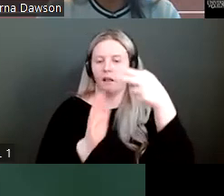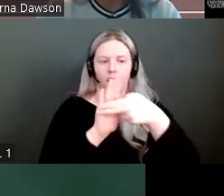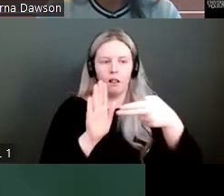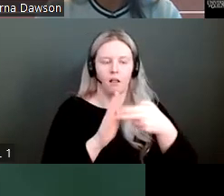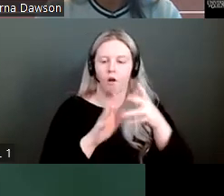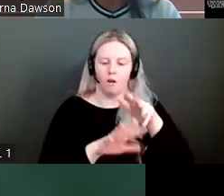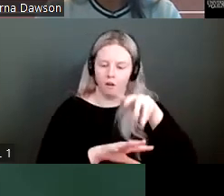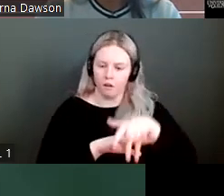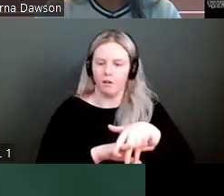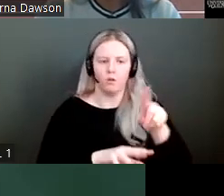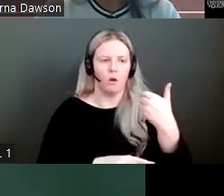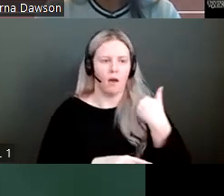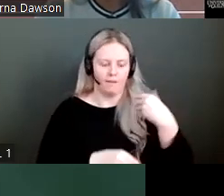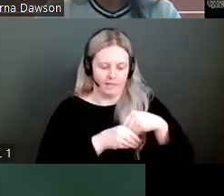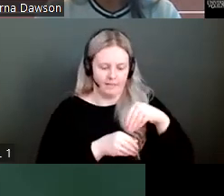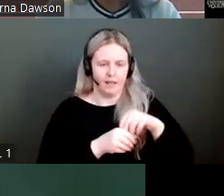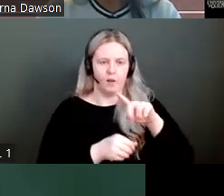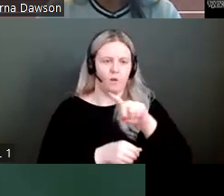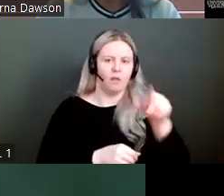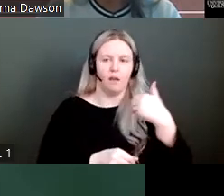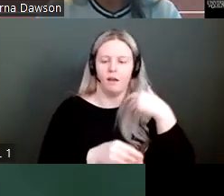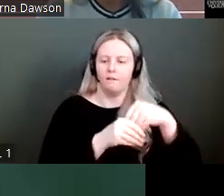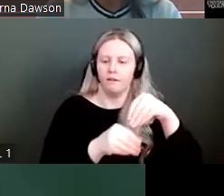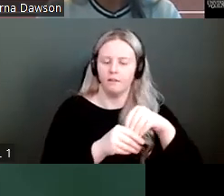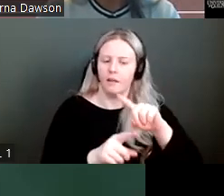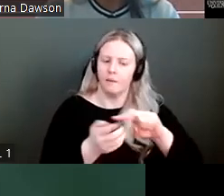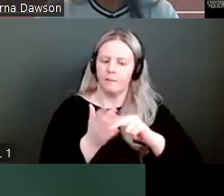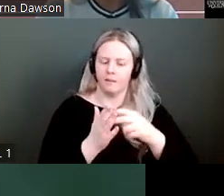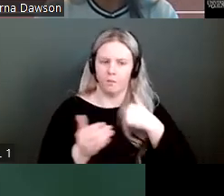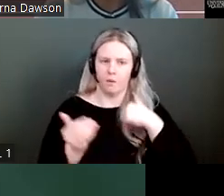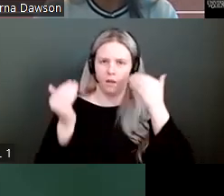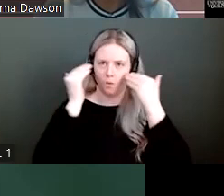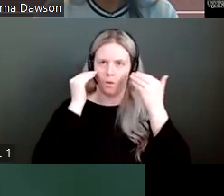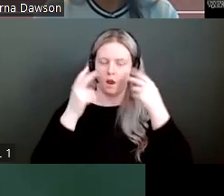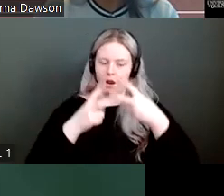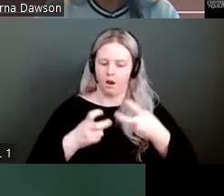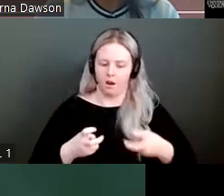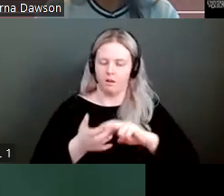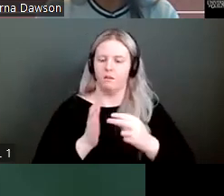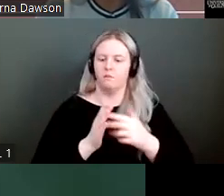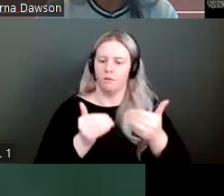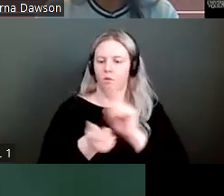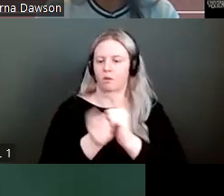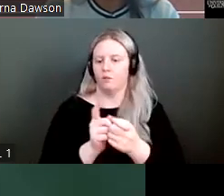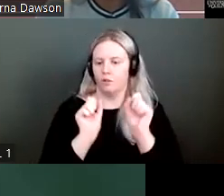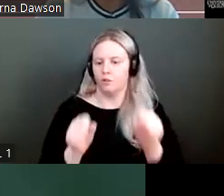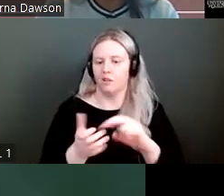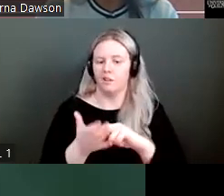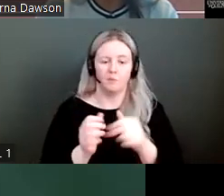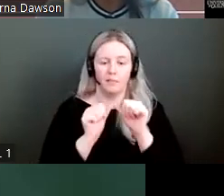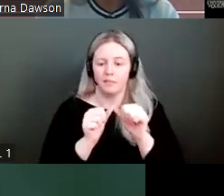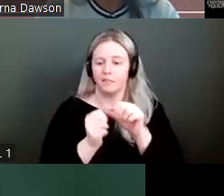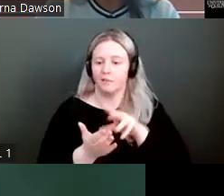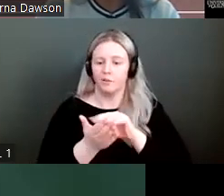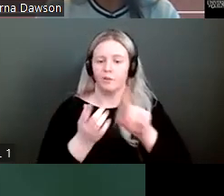hold. Only by being aware of them can we change them. And I am continuously learning about some attitudes and